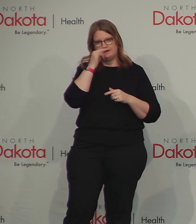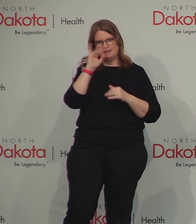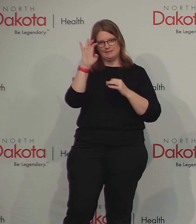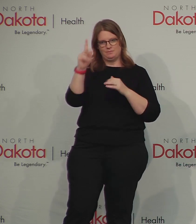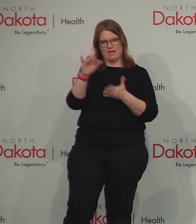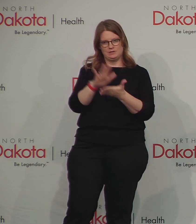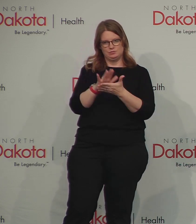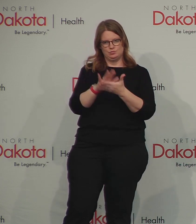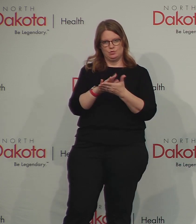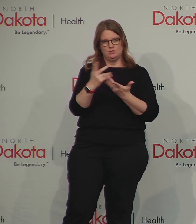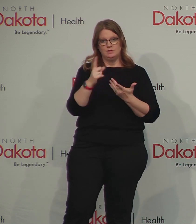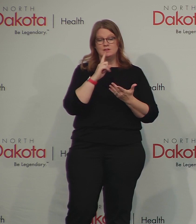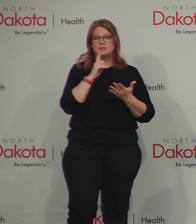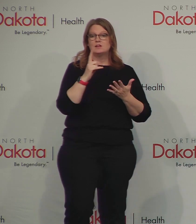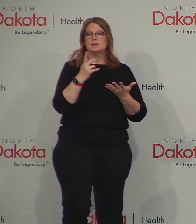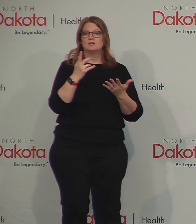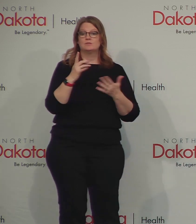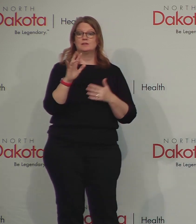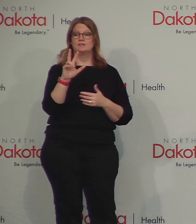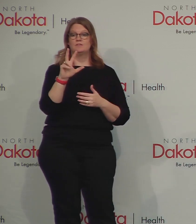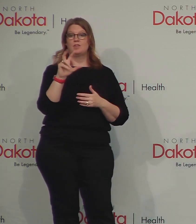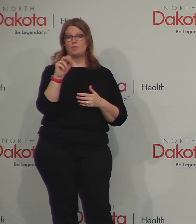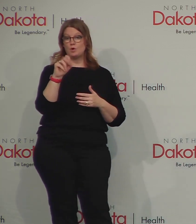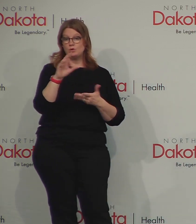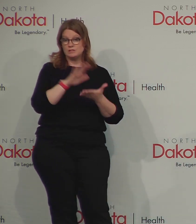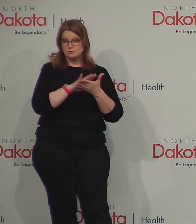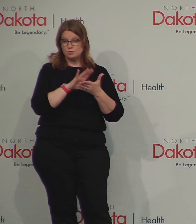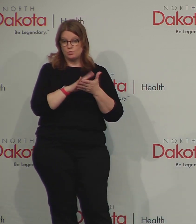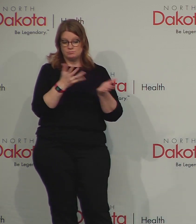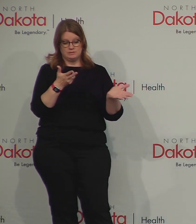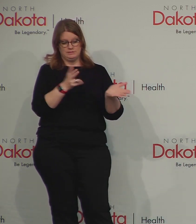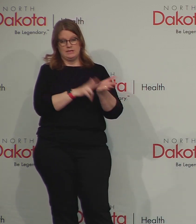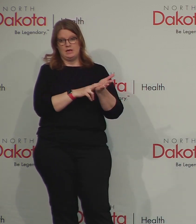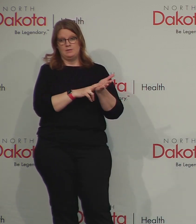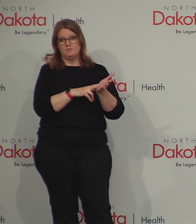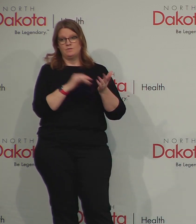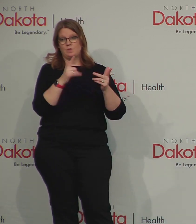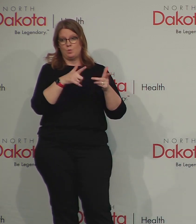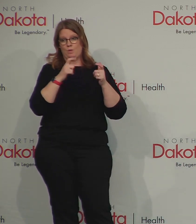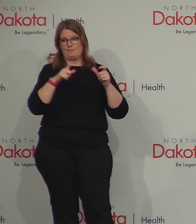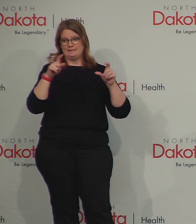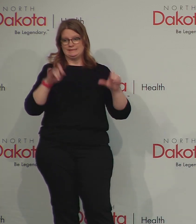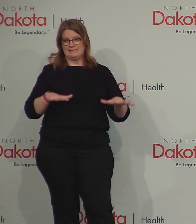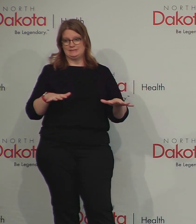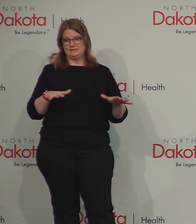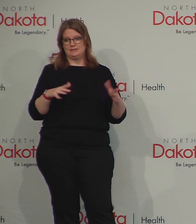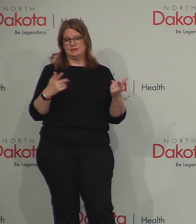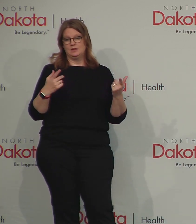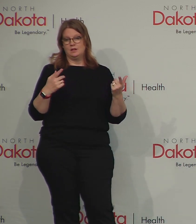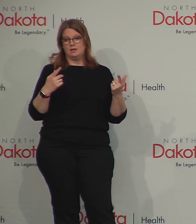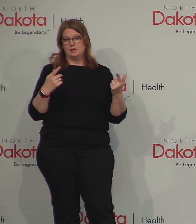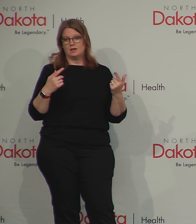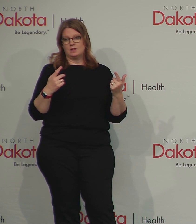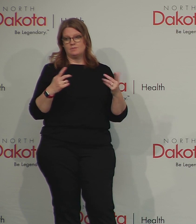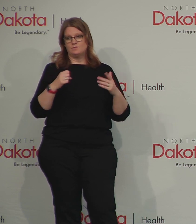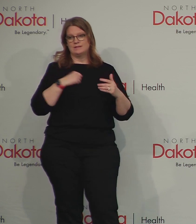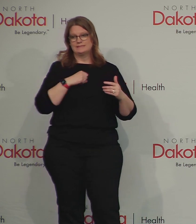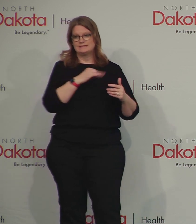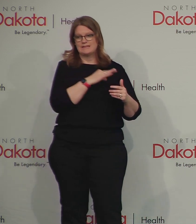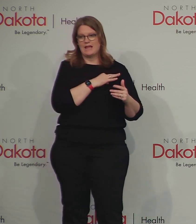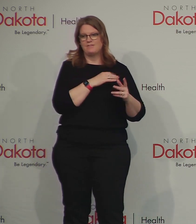to give a special shout out. I mentioned early on, we have 30 schools that are signed up for the rapid testing for the